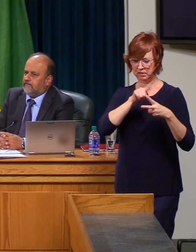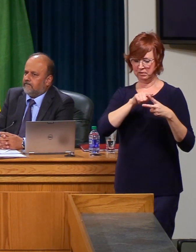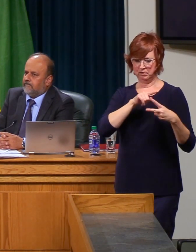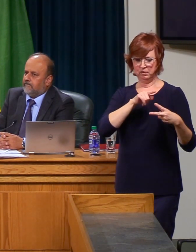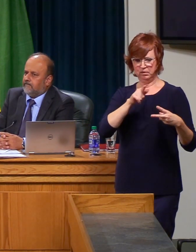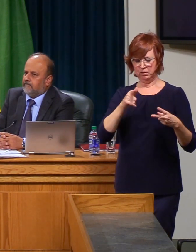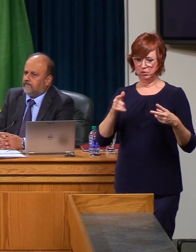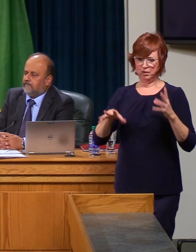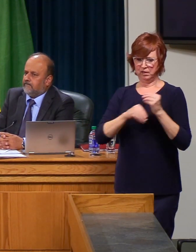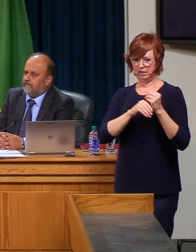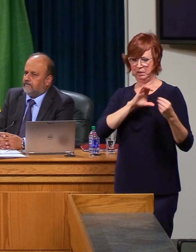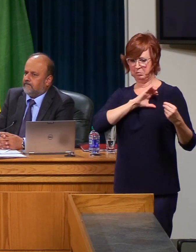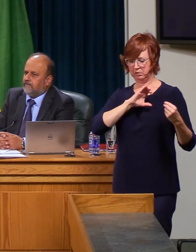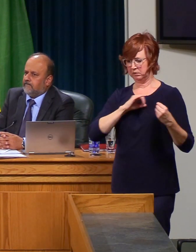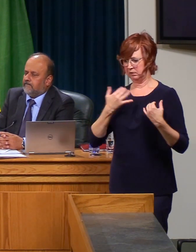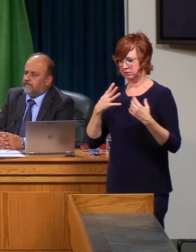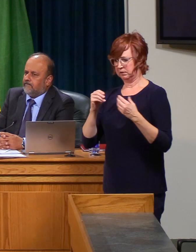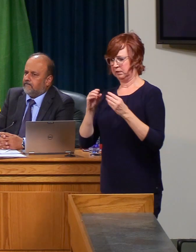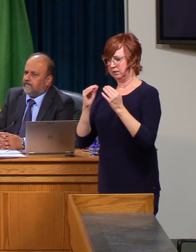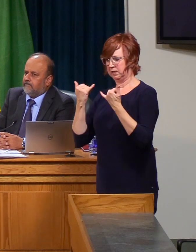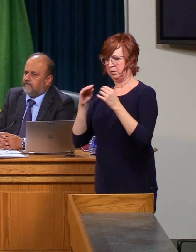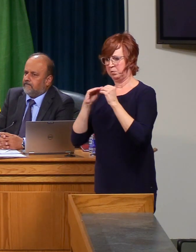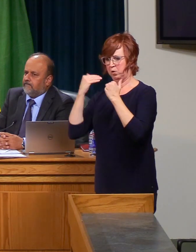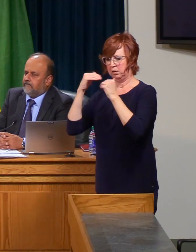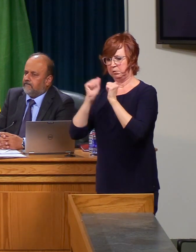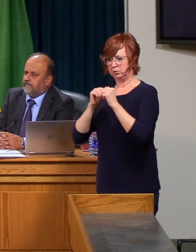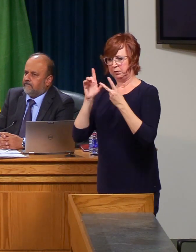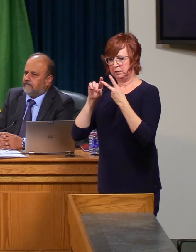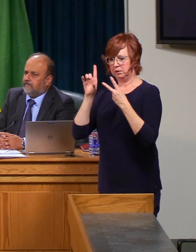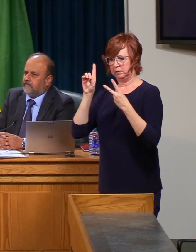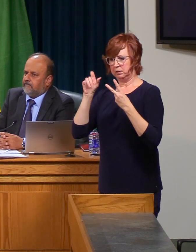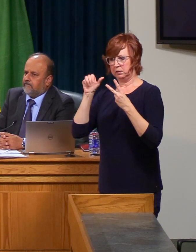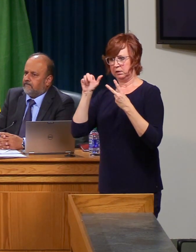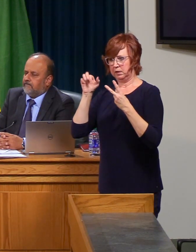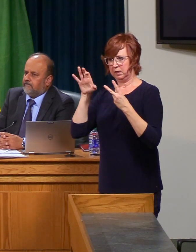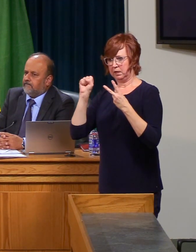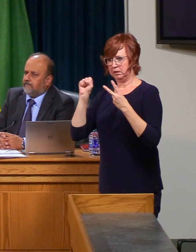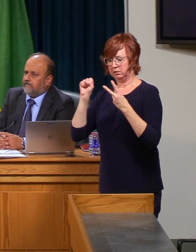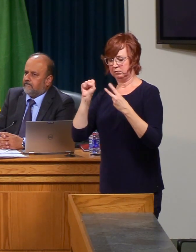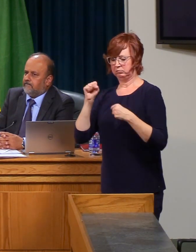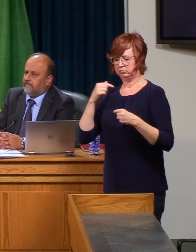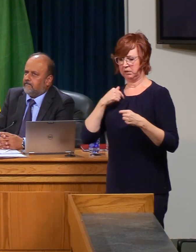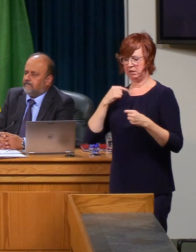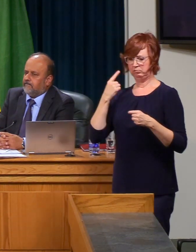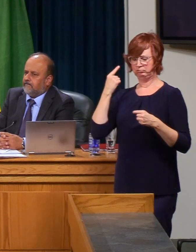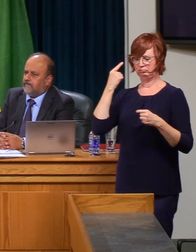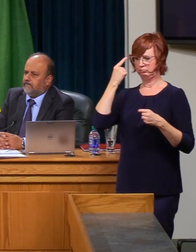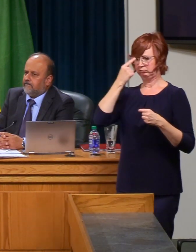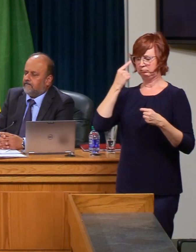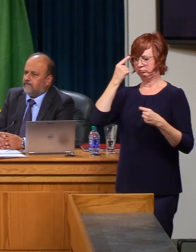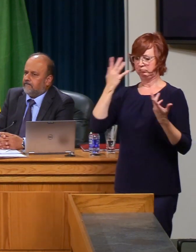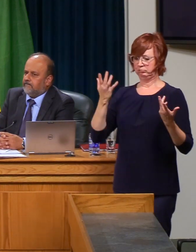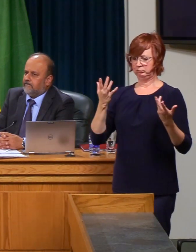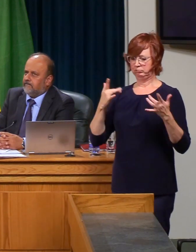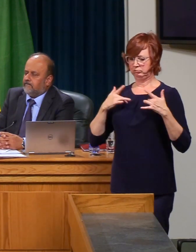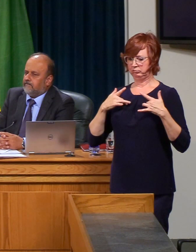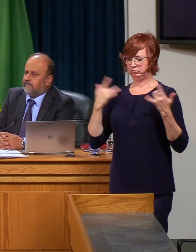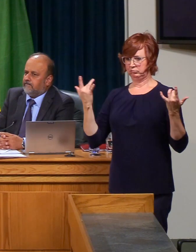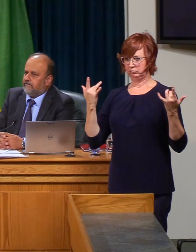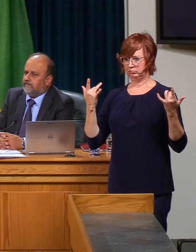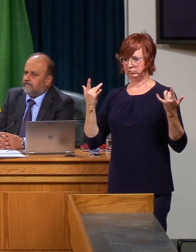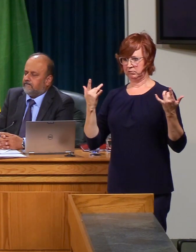So I'm just asking, why are we suddenly coming down with